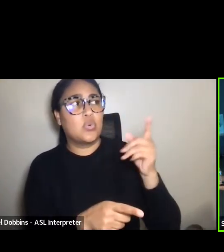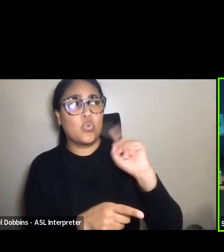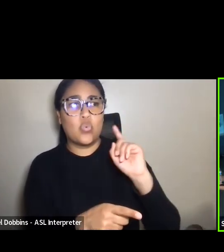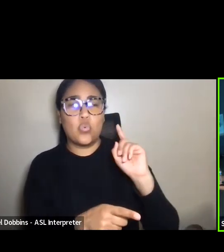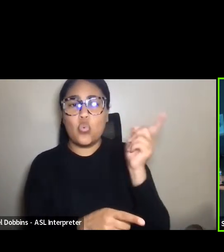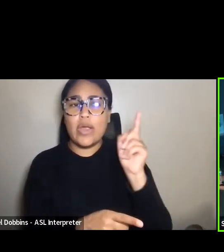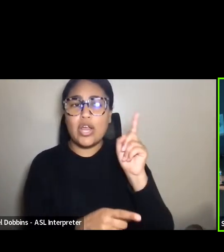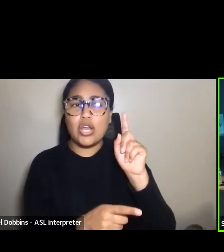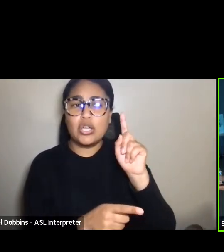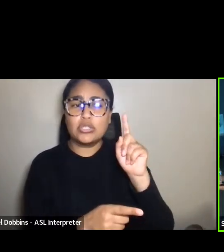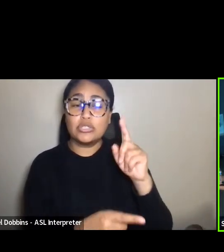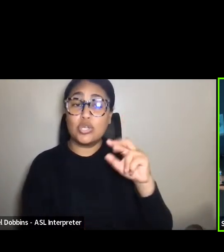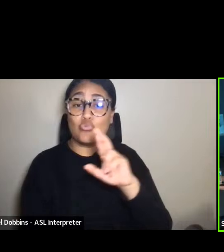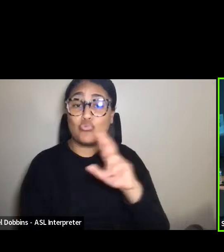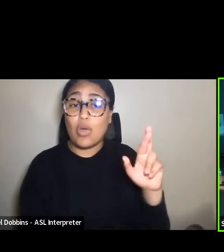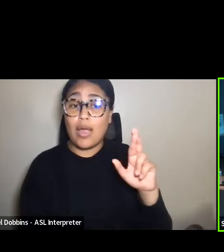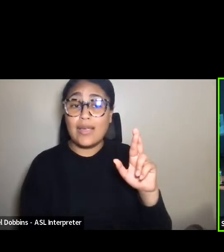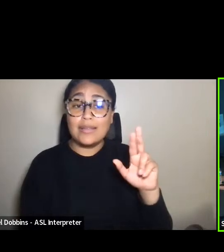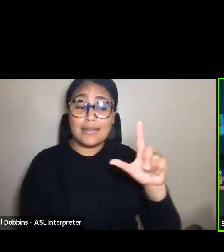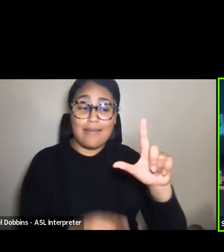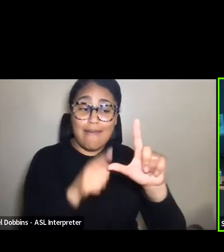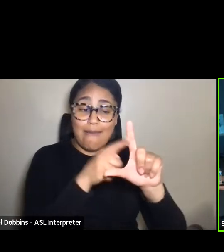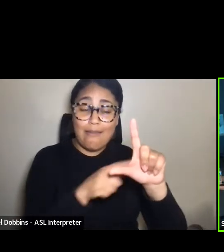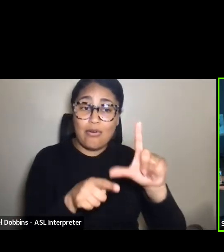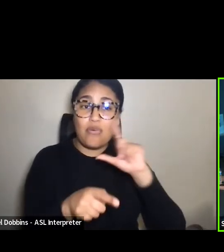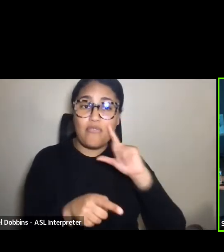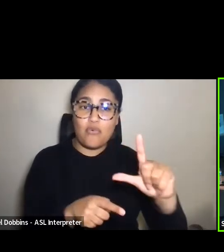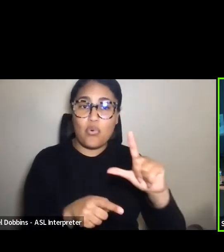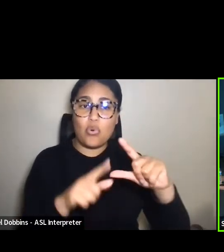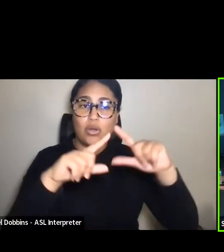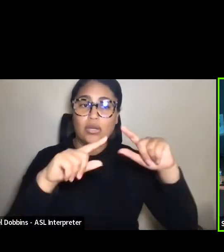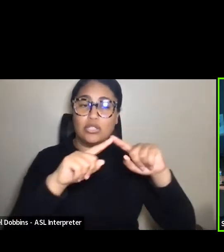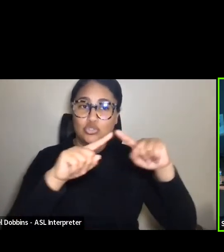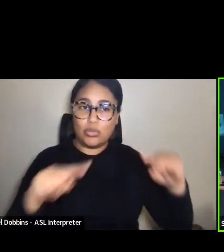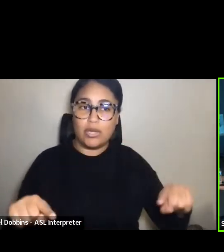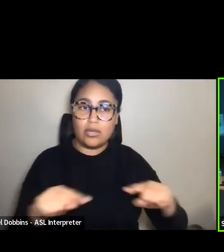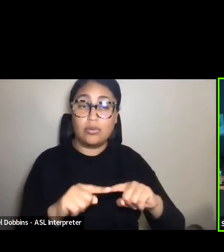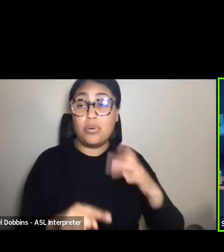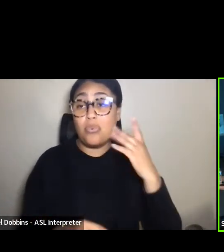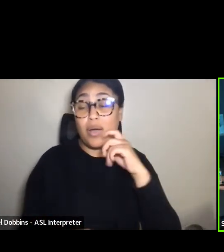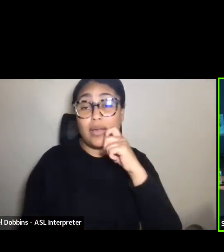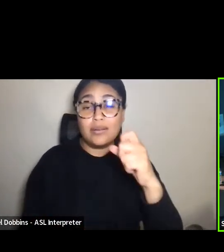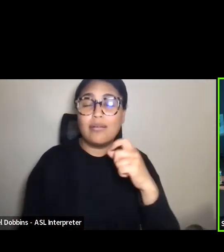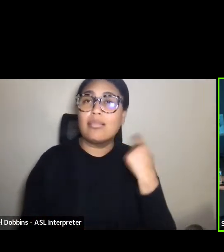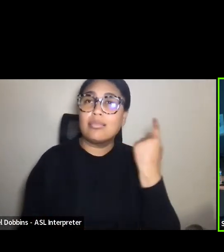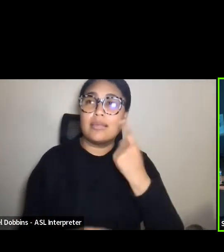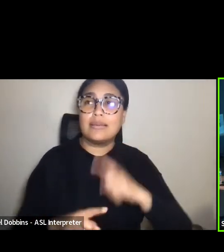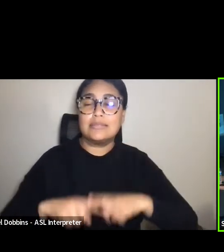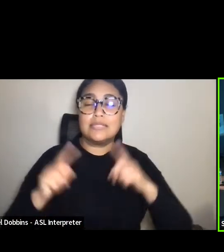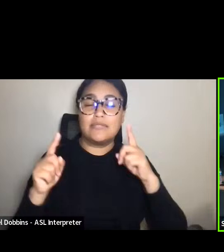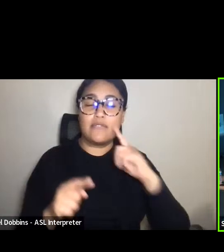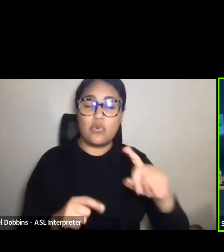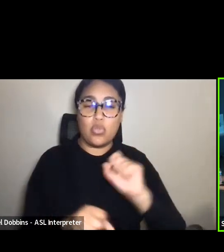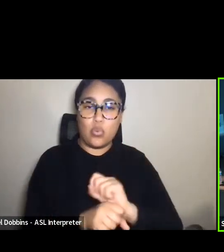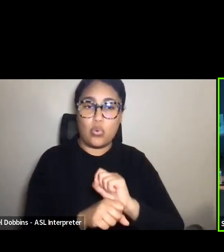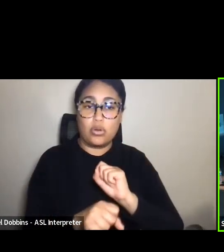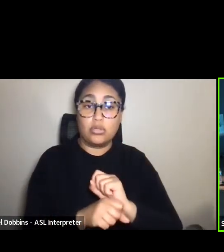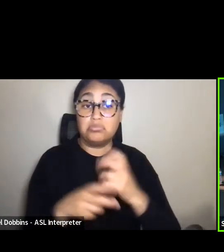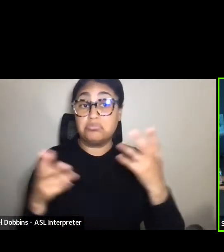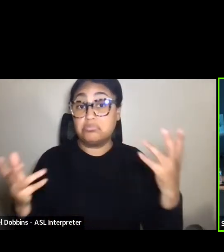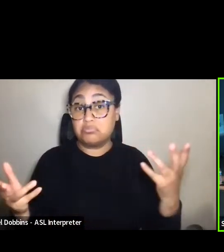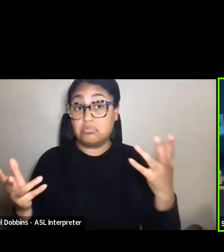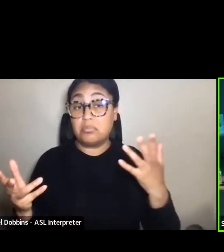of this particular triangle? Are they, why don't we think differently about the assignment itself? I mean, that's to me what I think